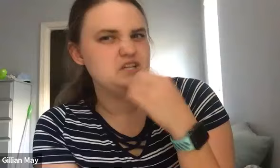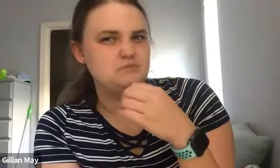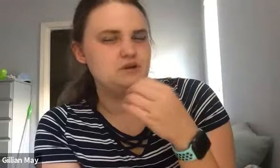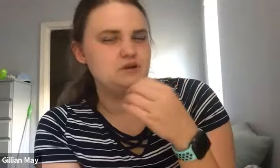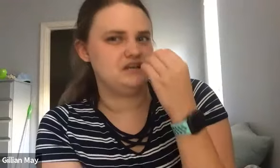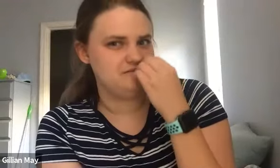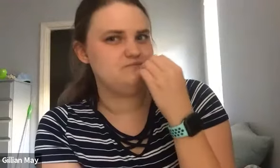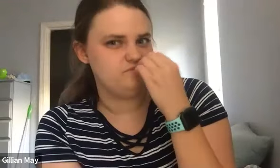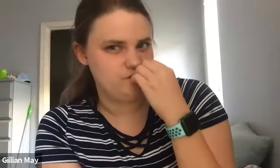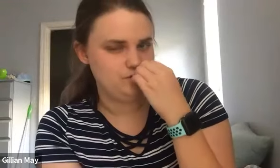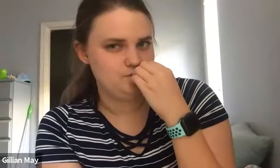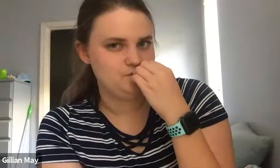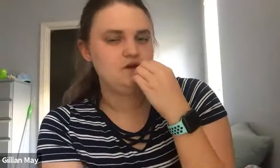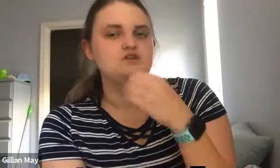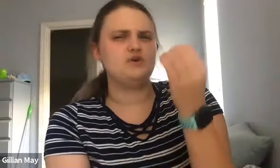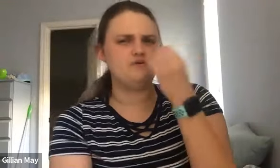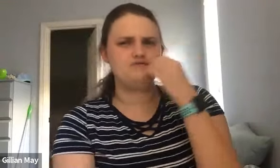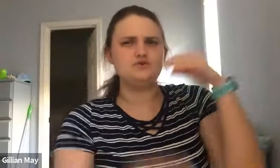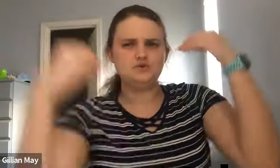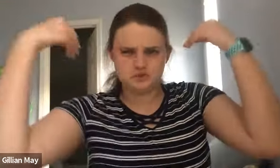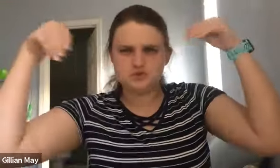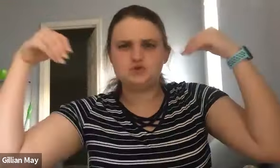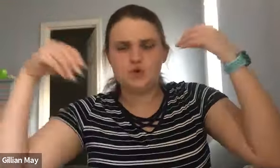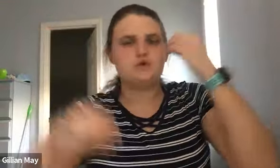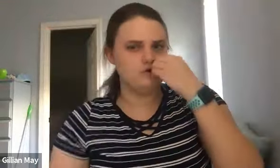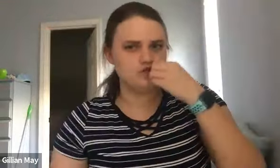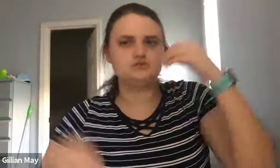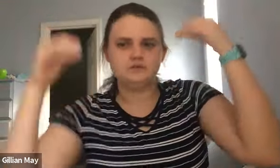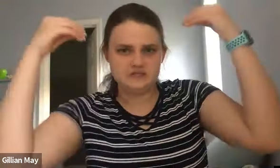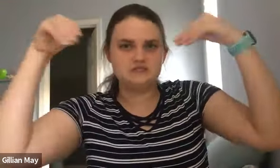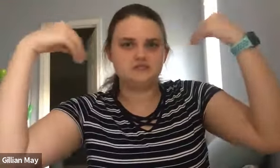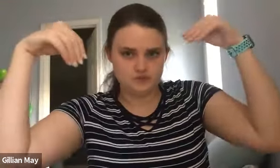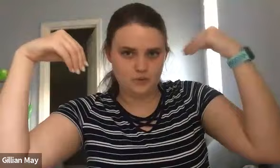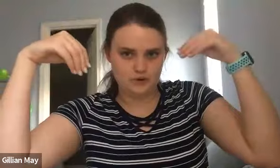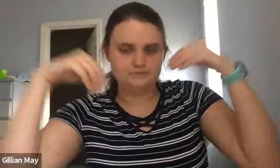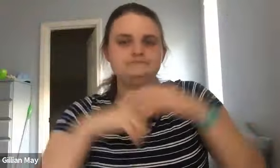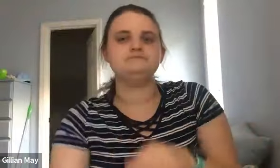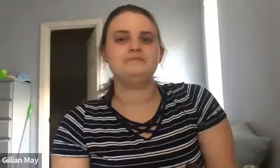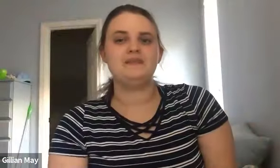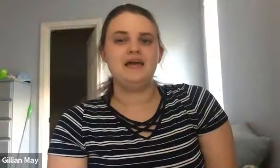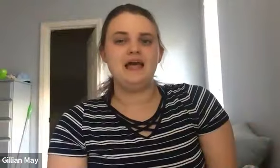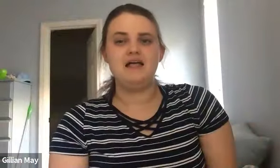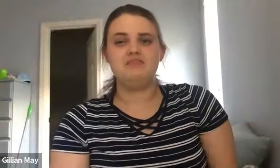you can pretty much get, food. So food store, grocery store, and